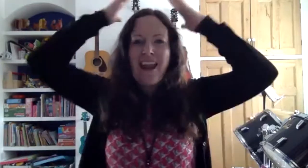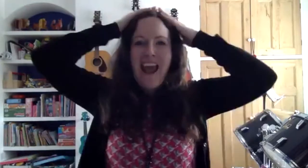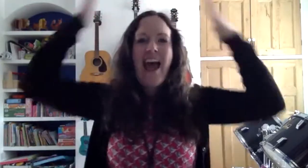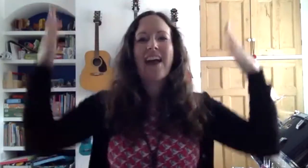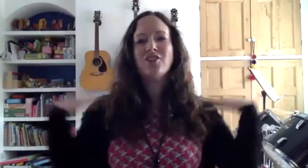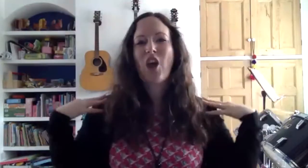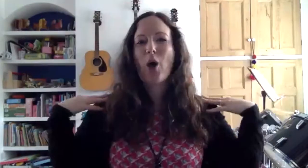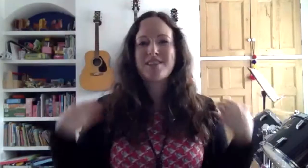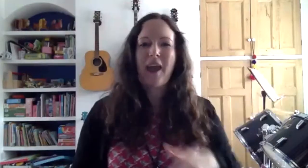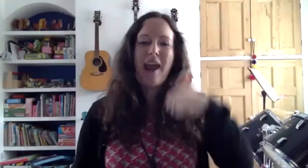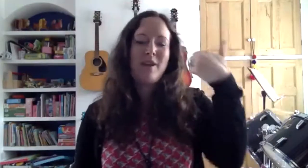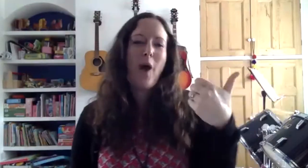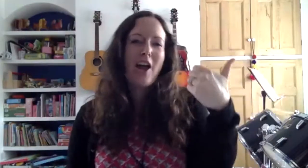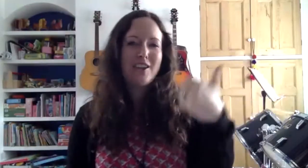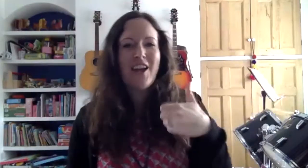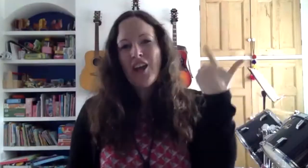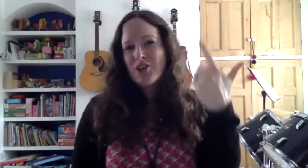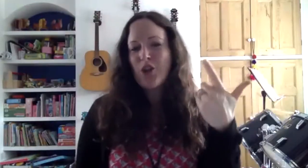1, 2, 3, head and shoulders, baby